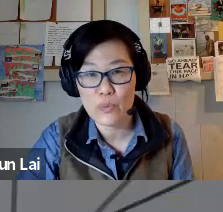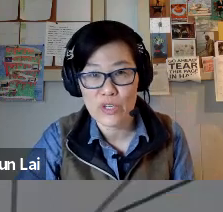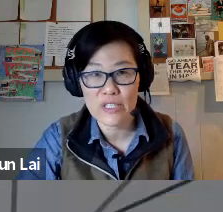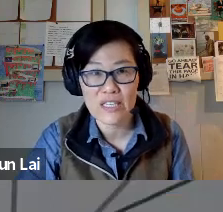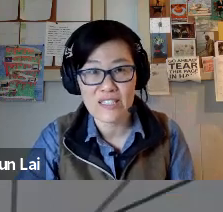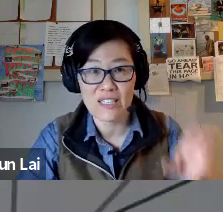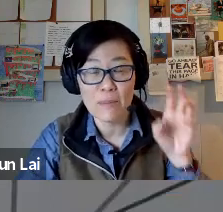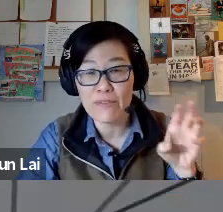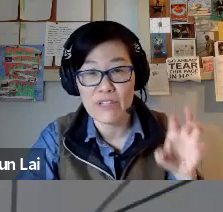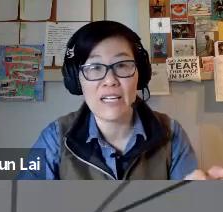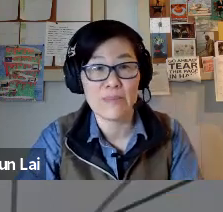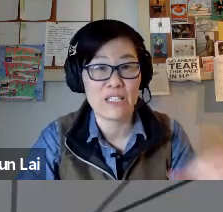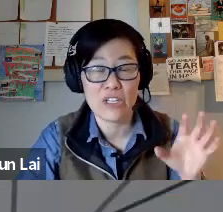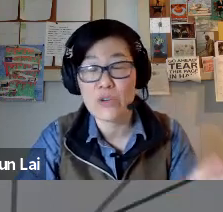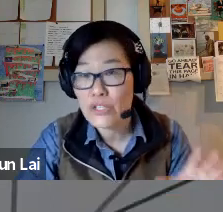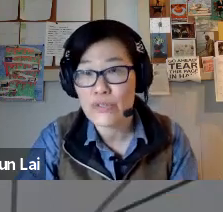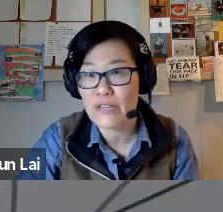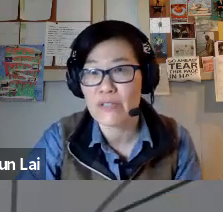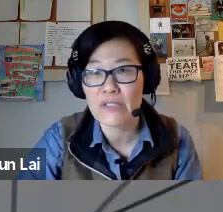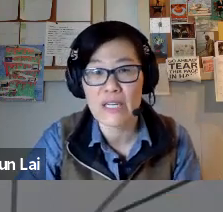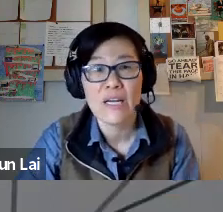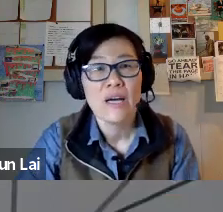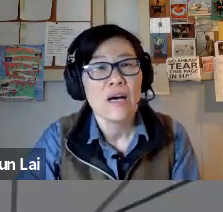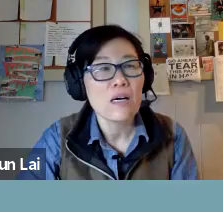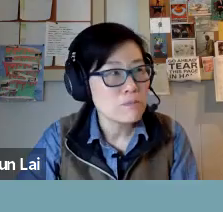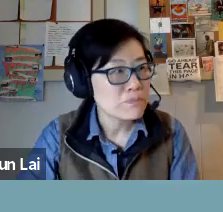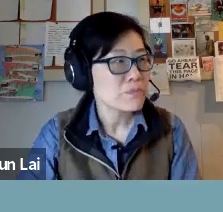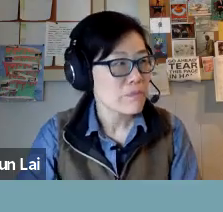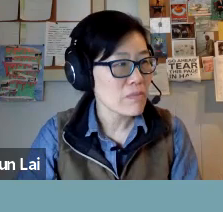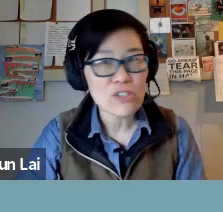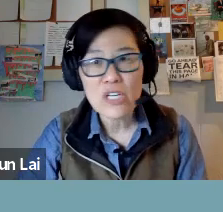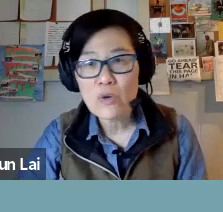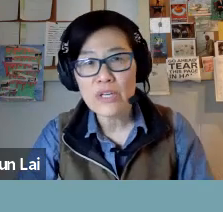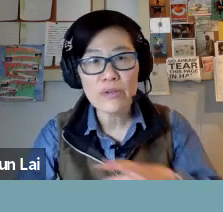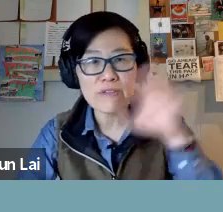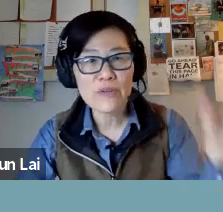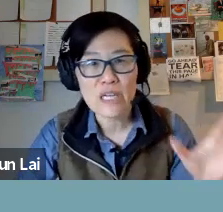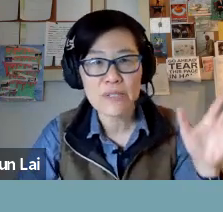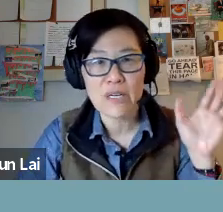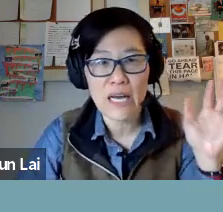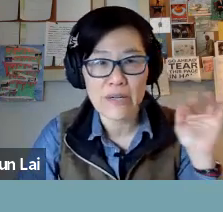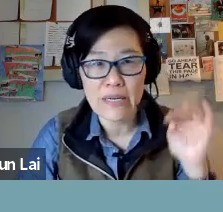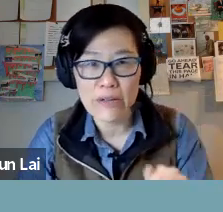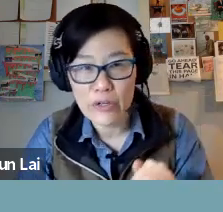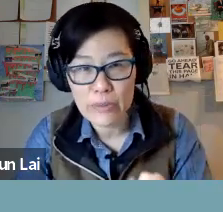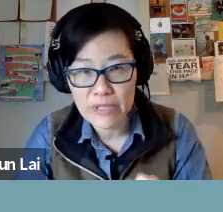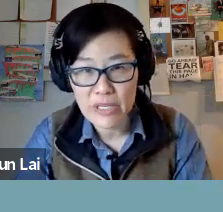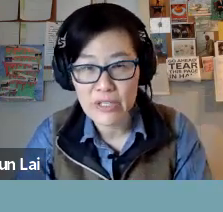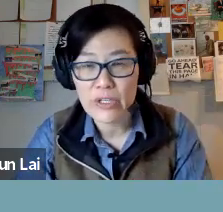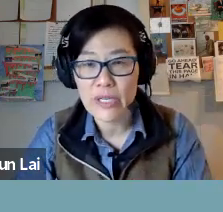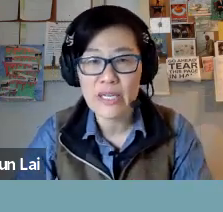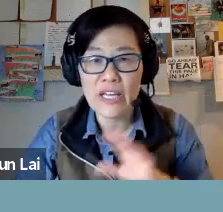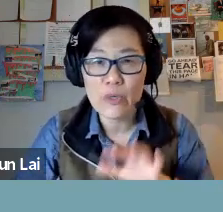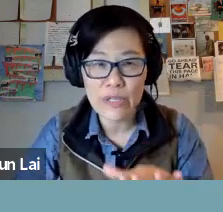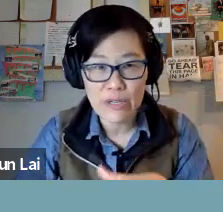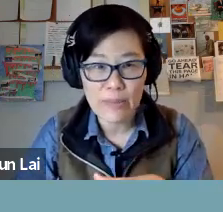tinker with words, and it's like a couple of lines makes a huge difference. Okay, so here are a few tips on how to nail your premise in